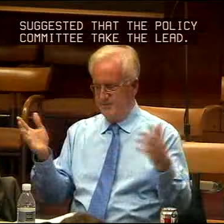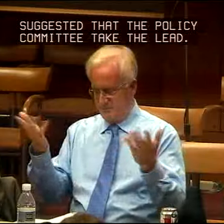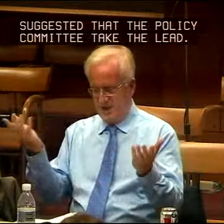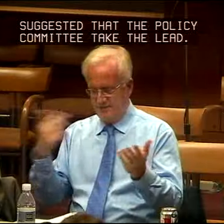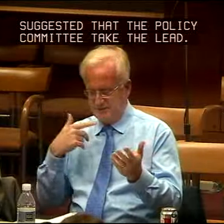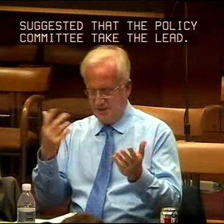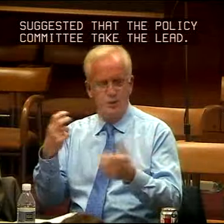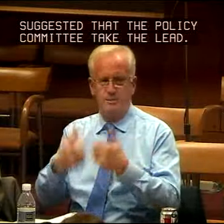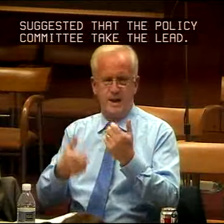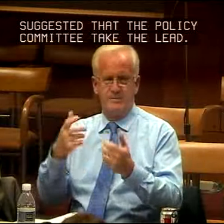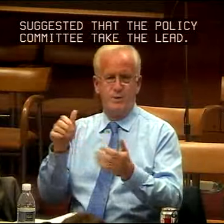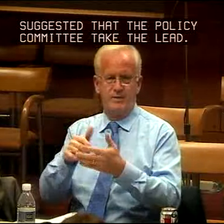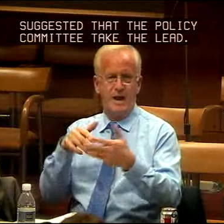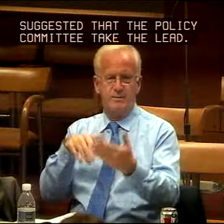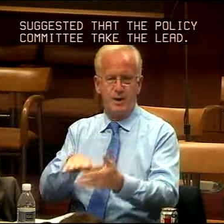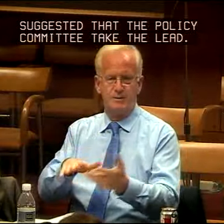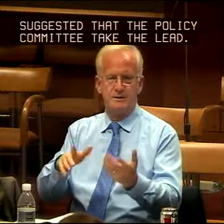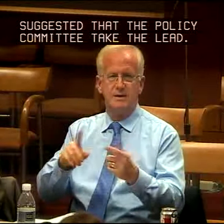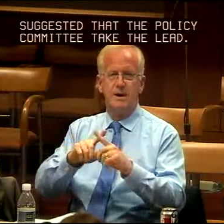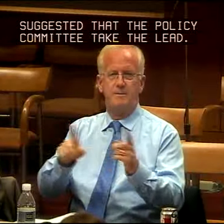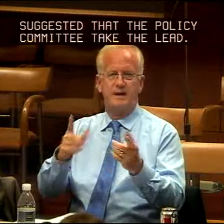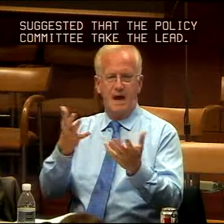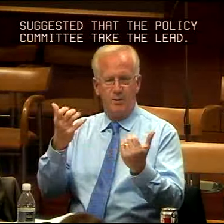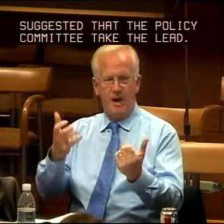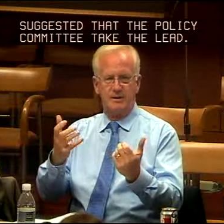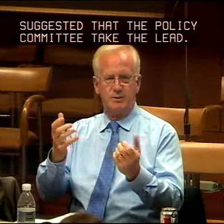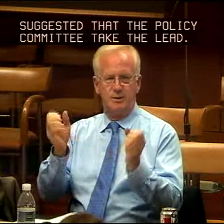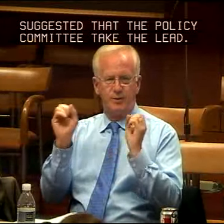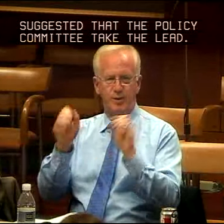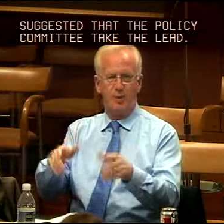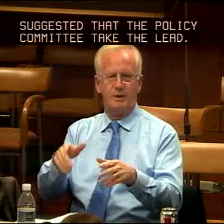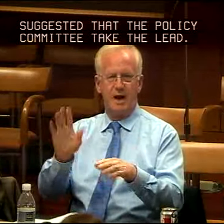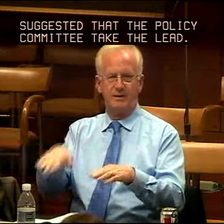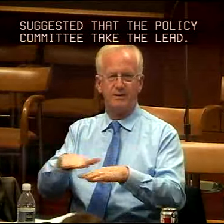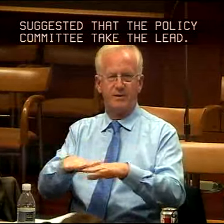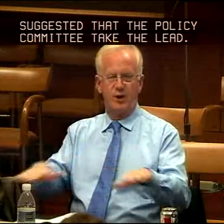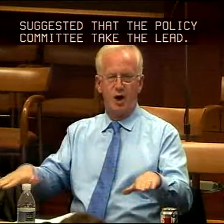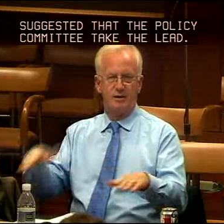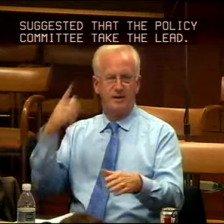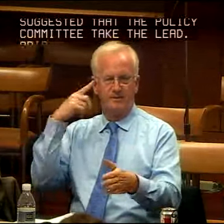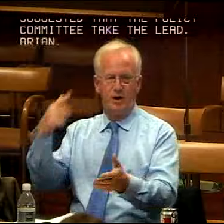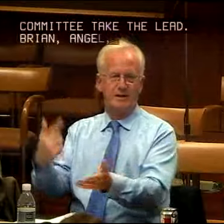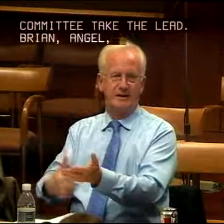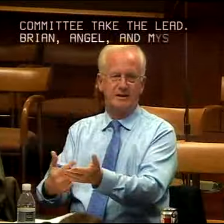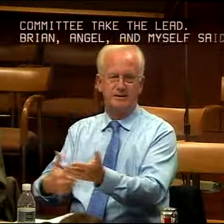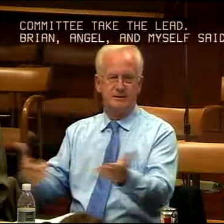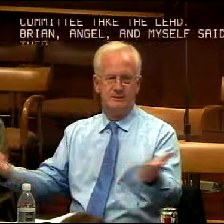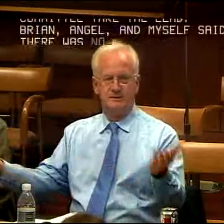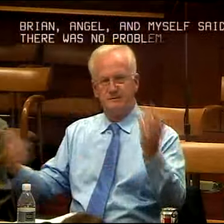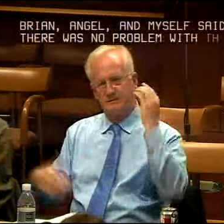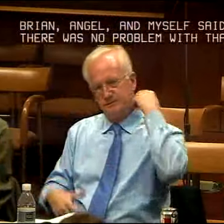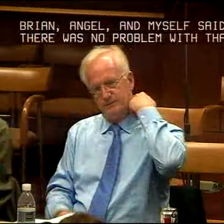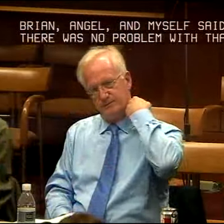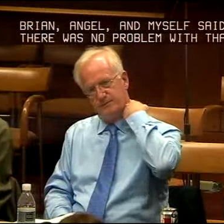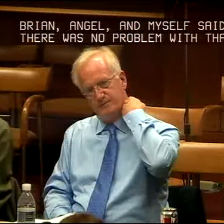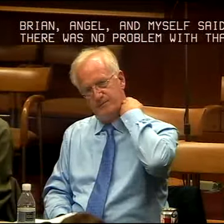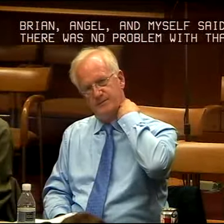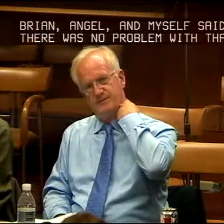Angel, and myself said that there was no problem with that, and so we wanted to toss that out on the floor for